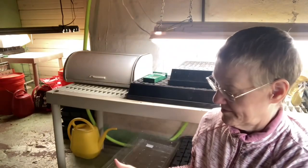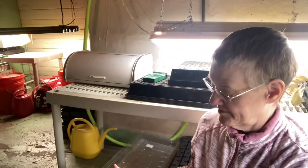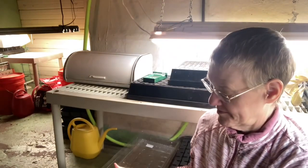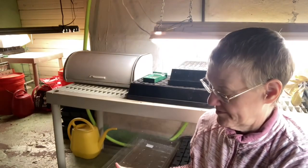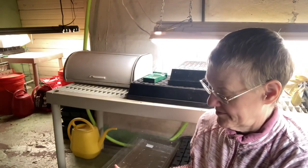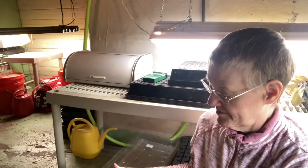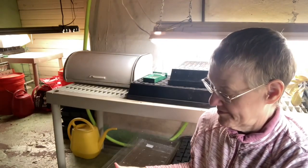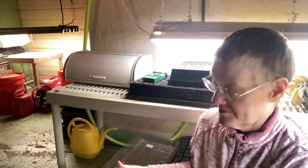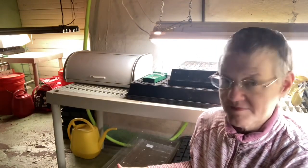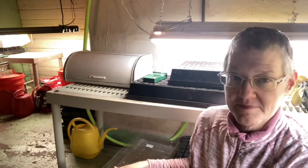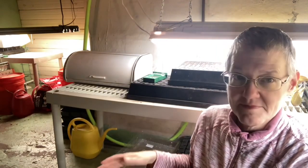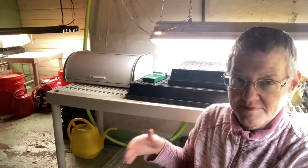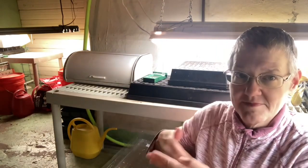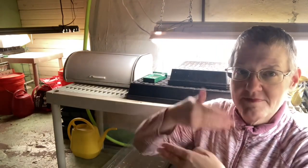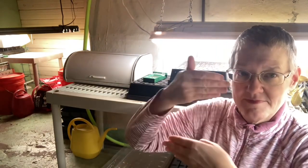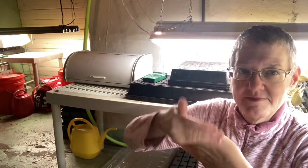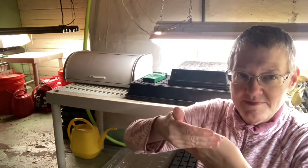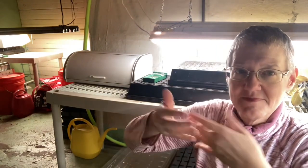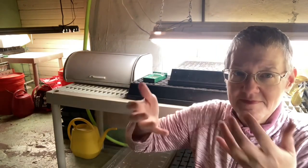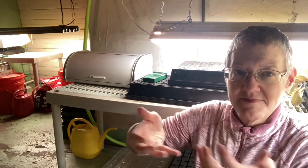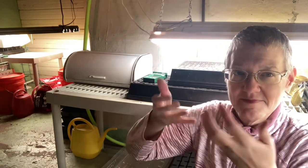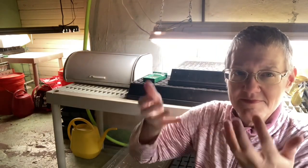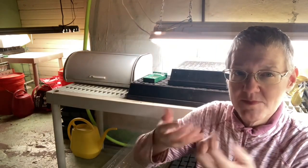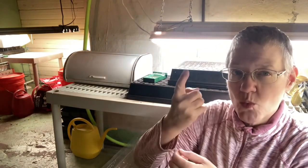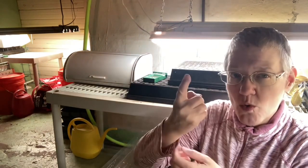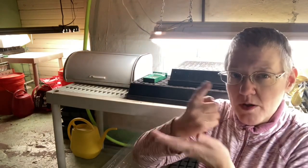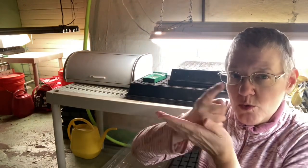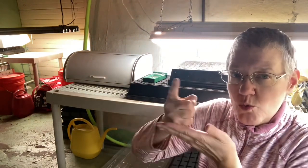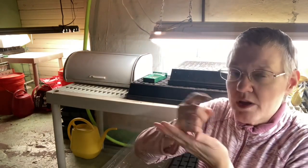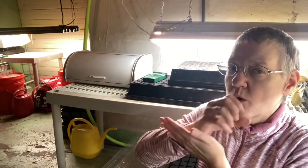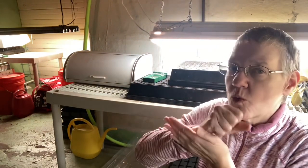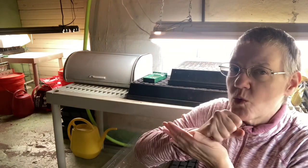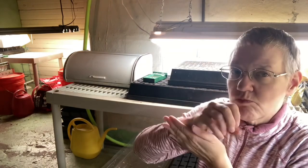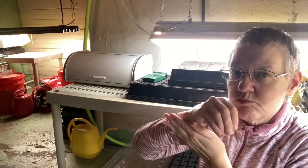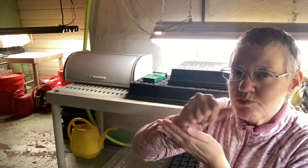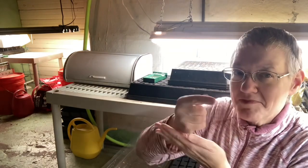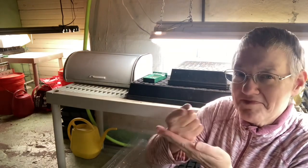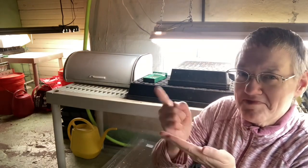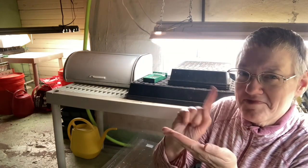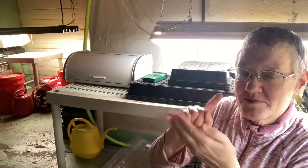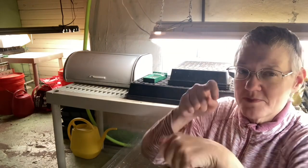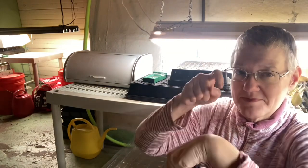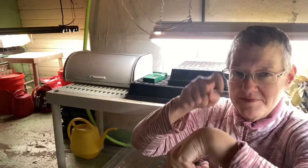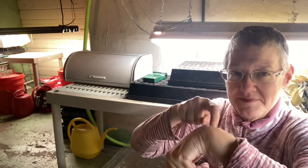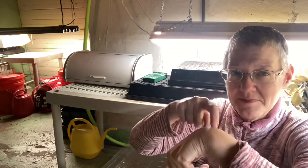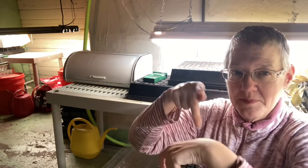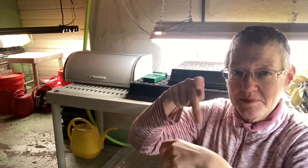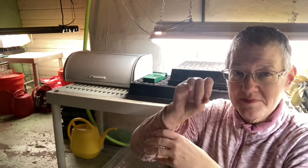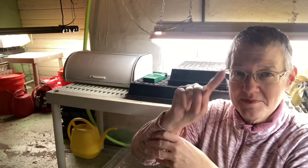because they're only full of roots. Now this is our next batch of lettuce. It's only a week old.